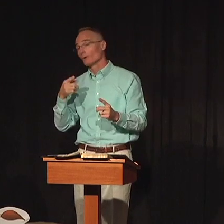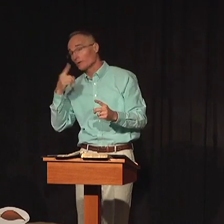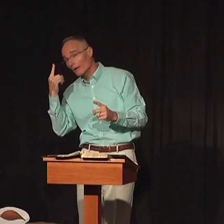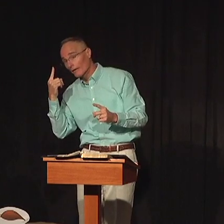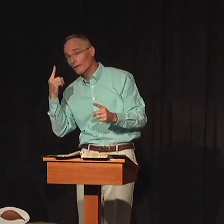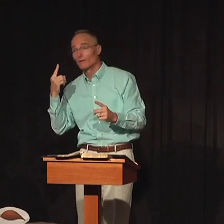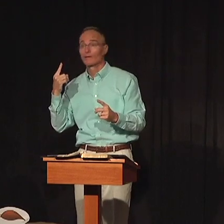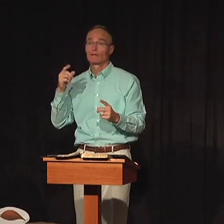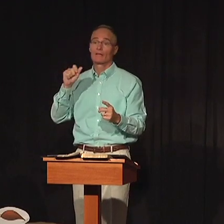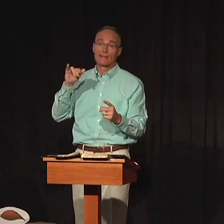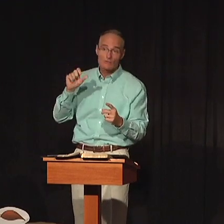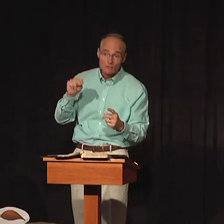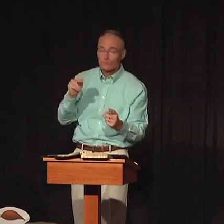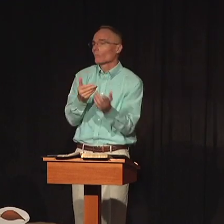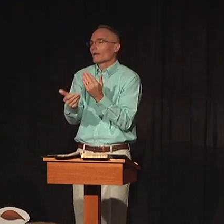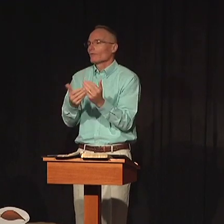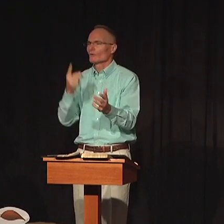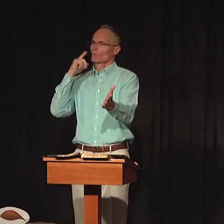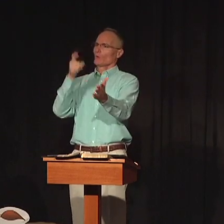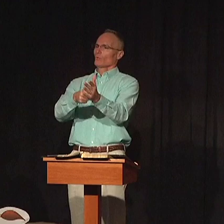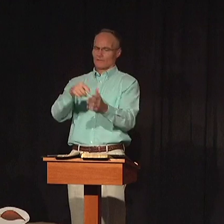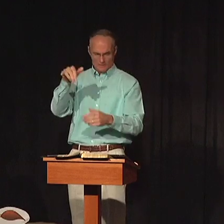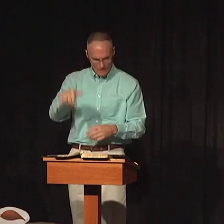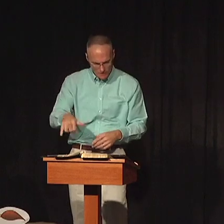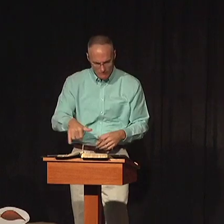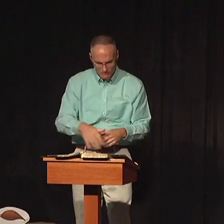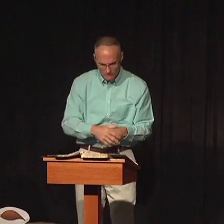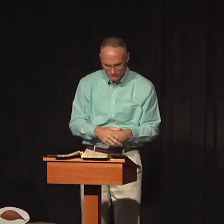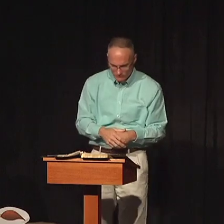white? Are they black? Asian? Whatever. You notice that.